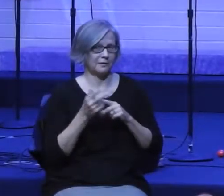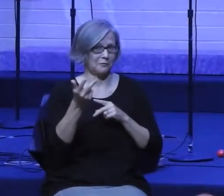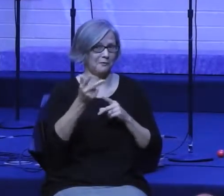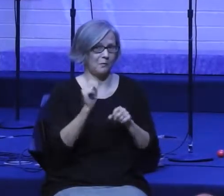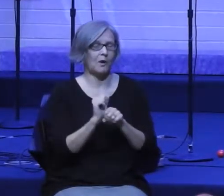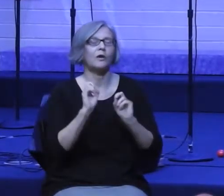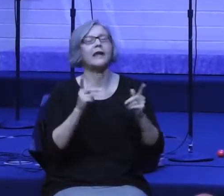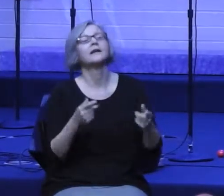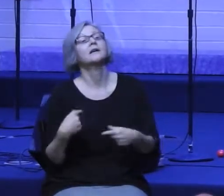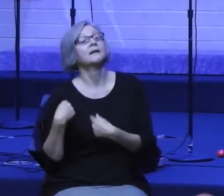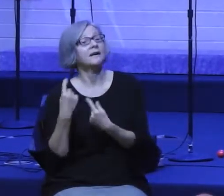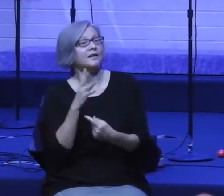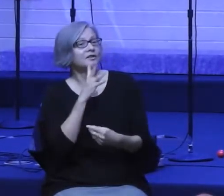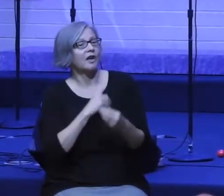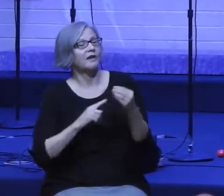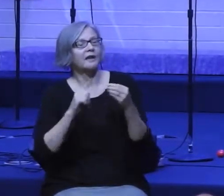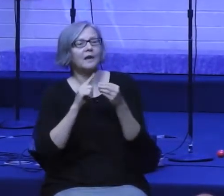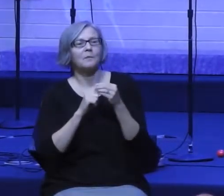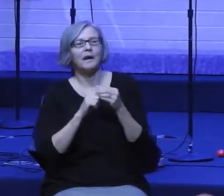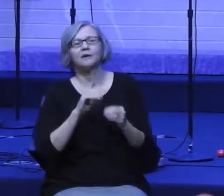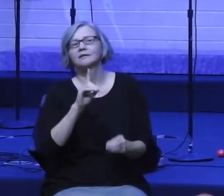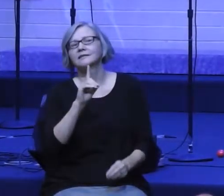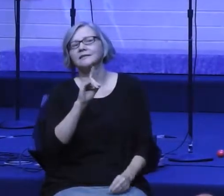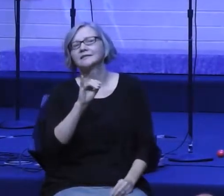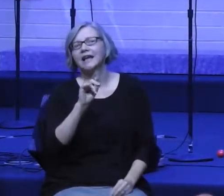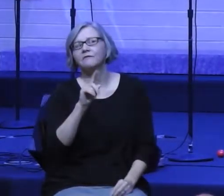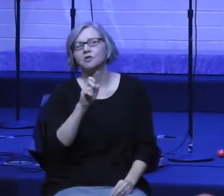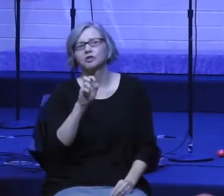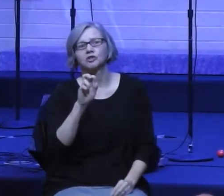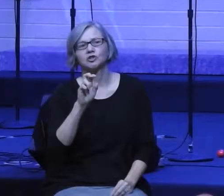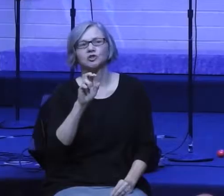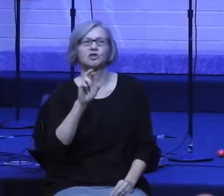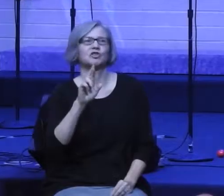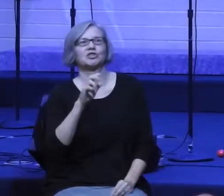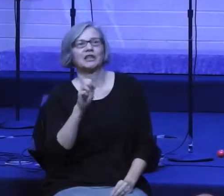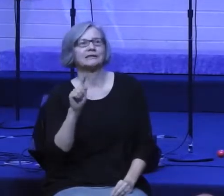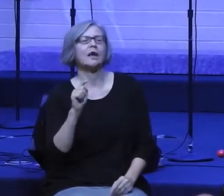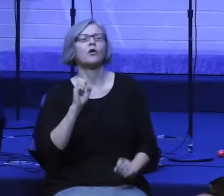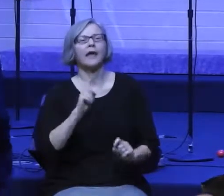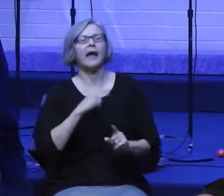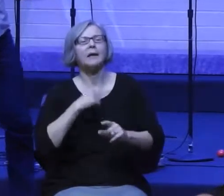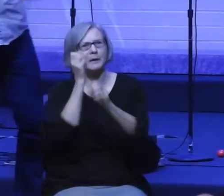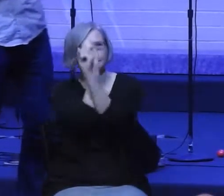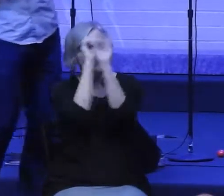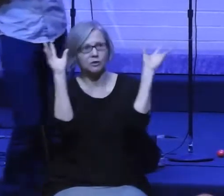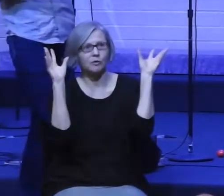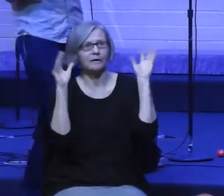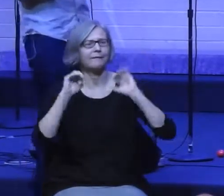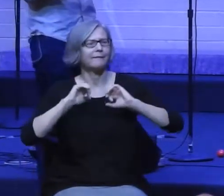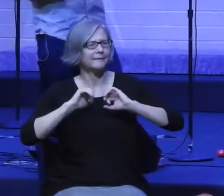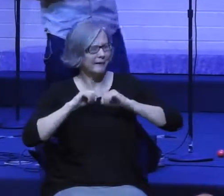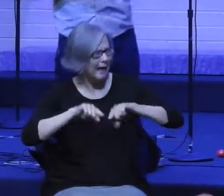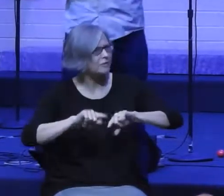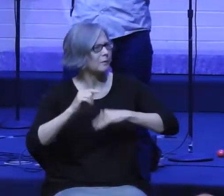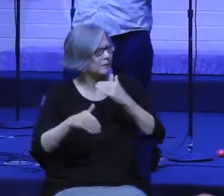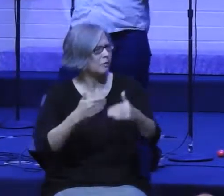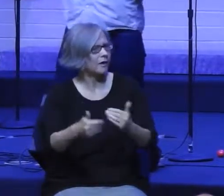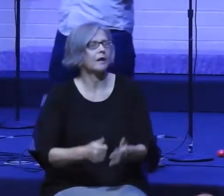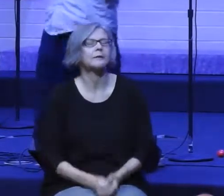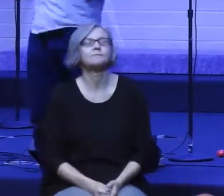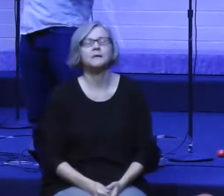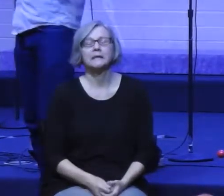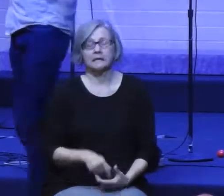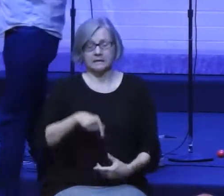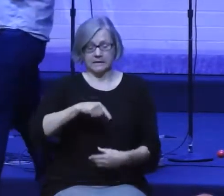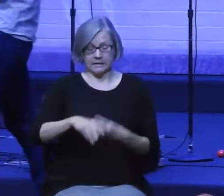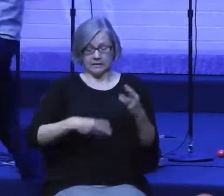So we've been talking about, we're doing this series called Divergent. Here's the way I've been picturing this as we've gone along. In